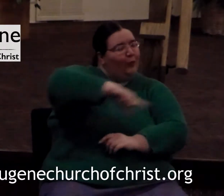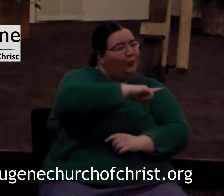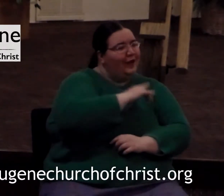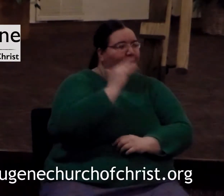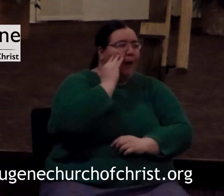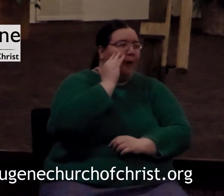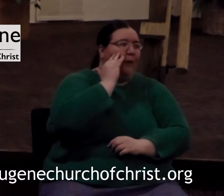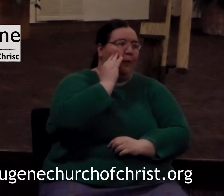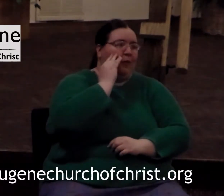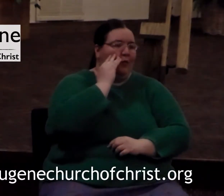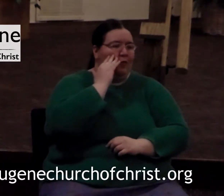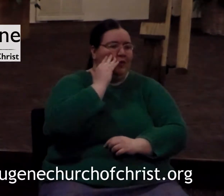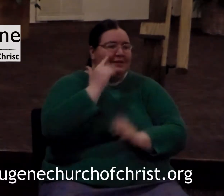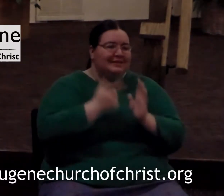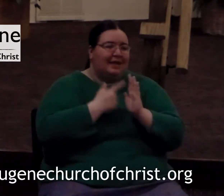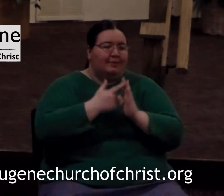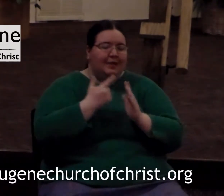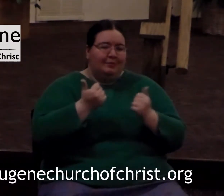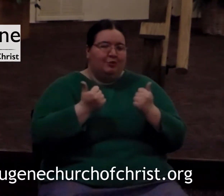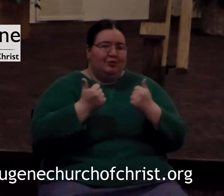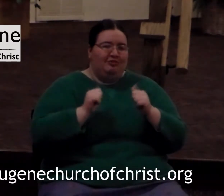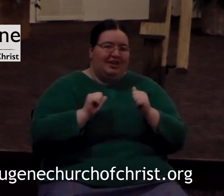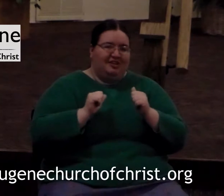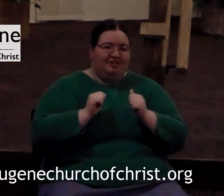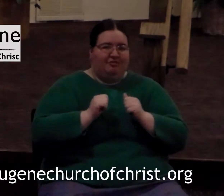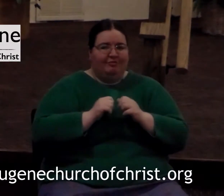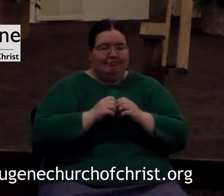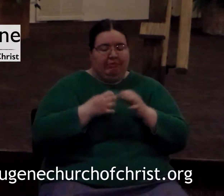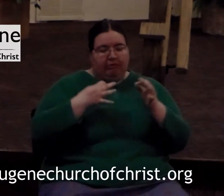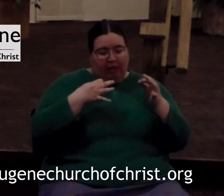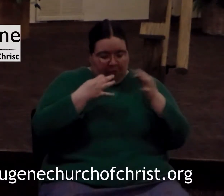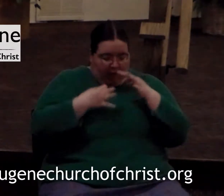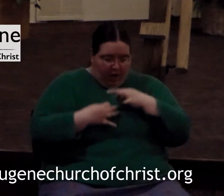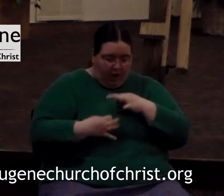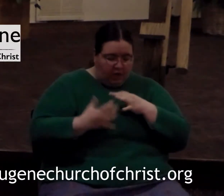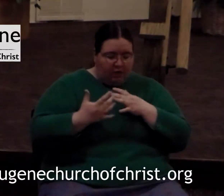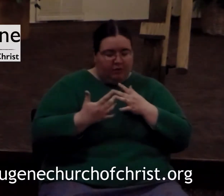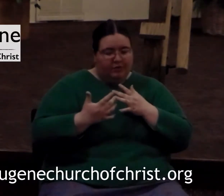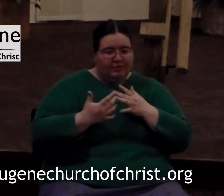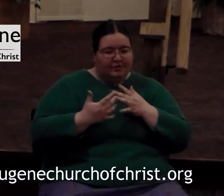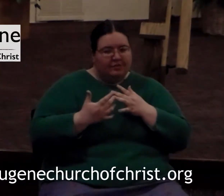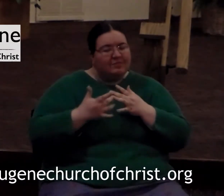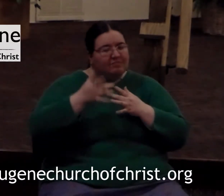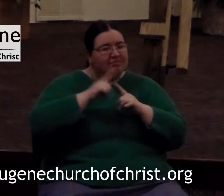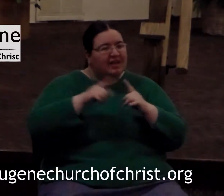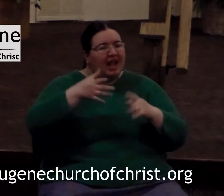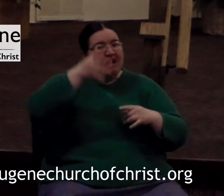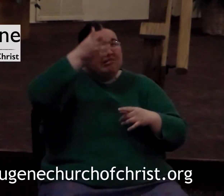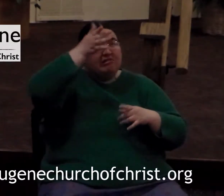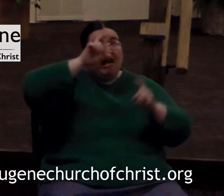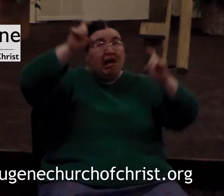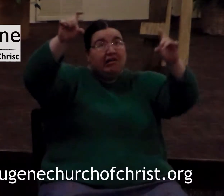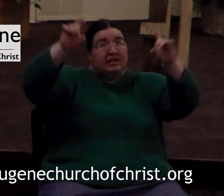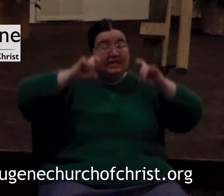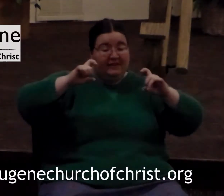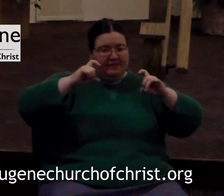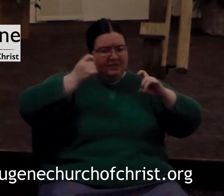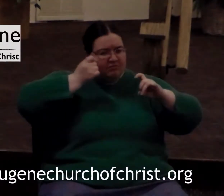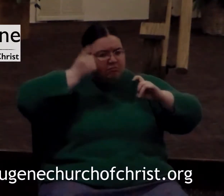to rationalize, but deep down within you, God has placed the knowledge of right and wrong. You know when you're doing the right, you know when you're doing the